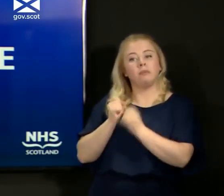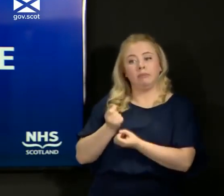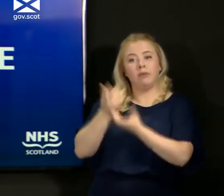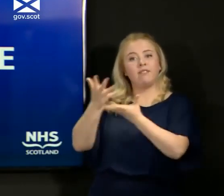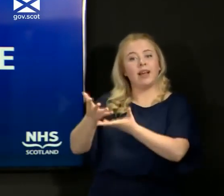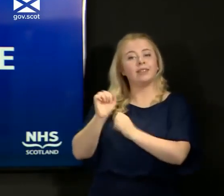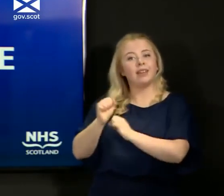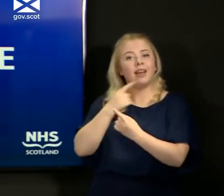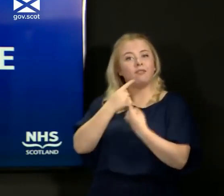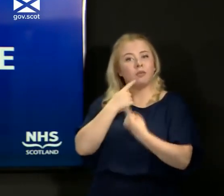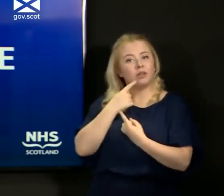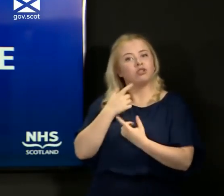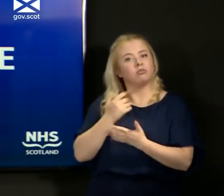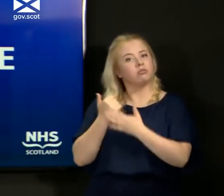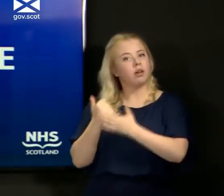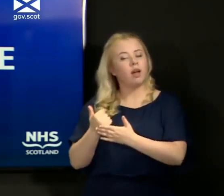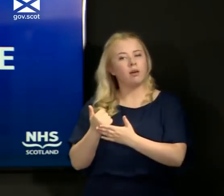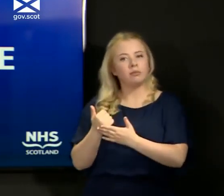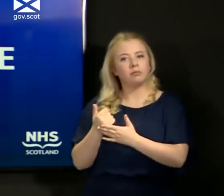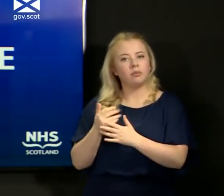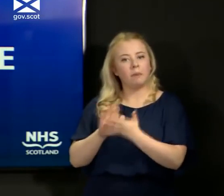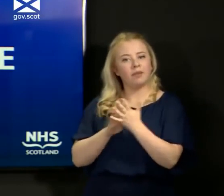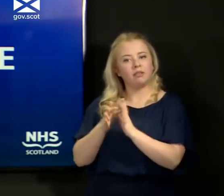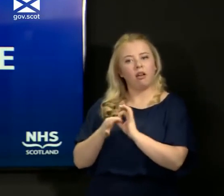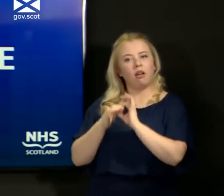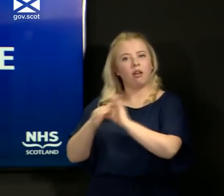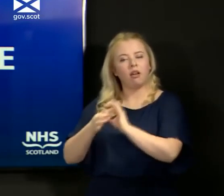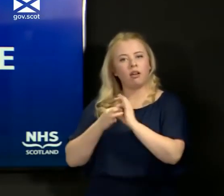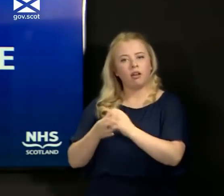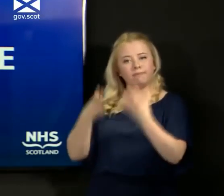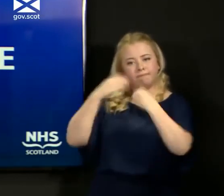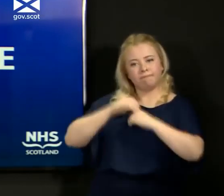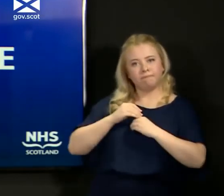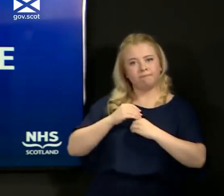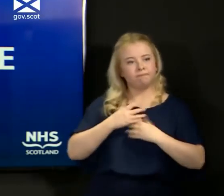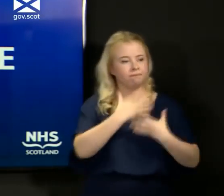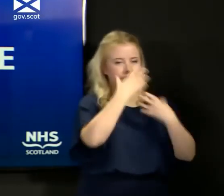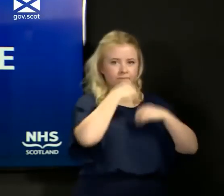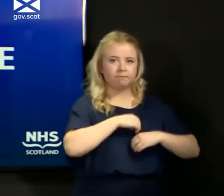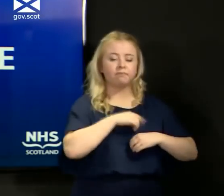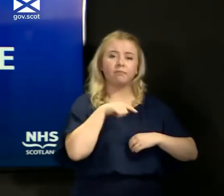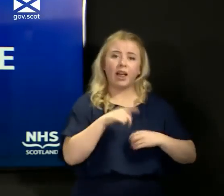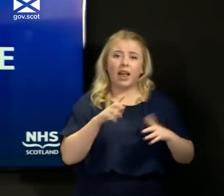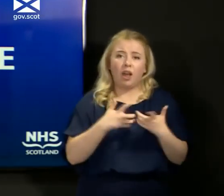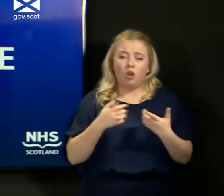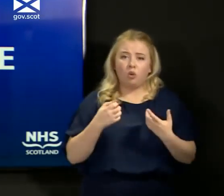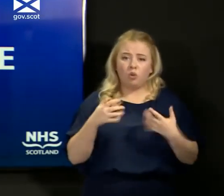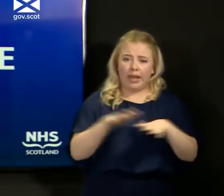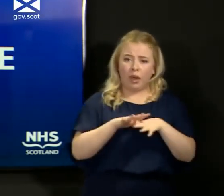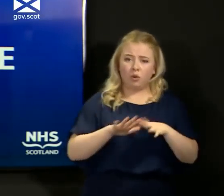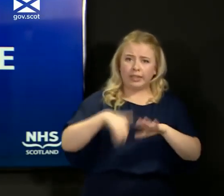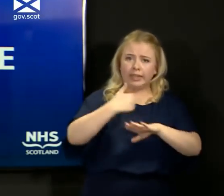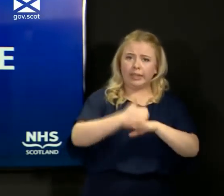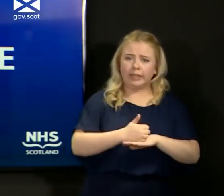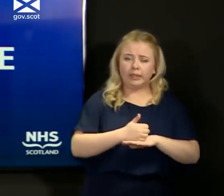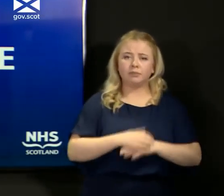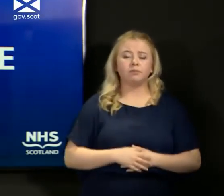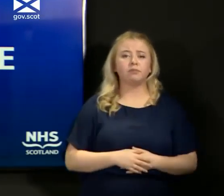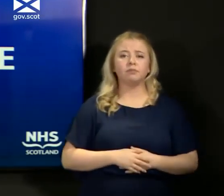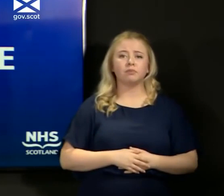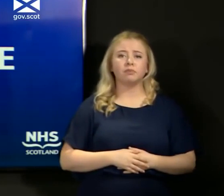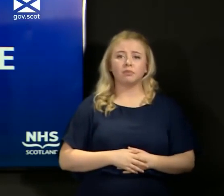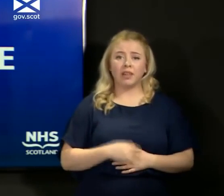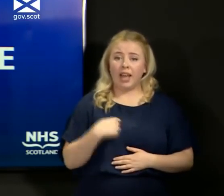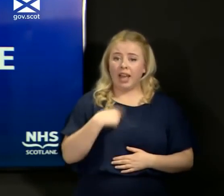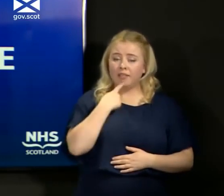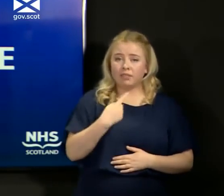information that helps them to learn as well. That's the way that these networks are set up. And there's no doubt about it, I've